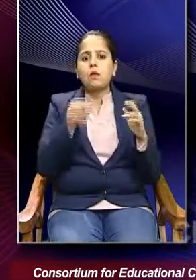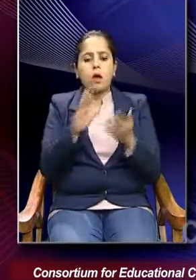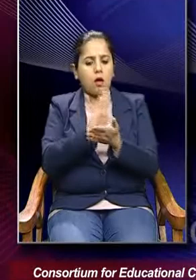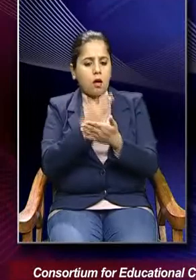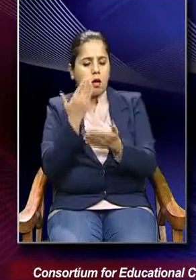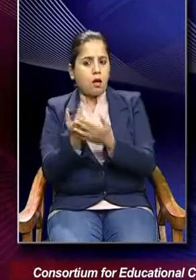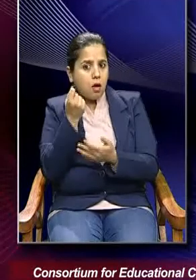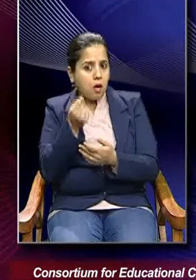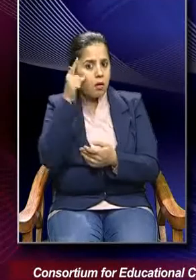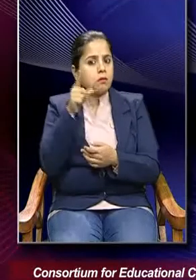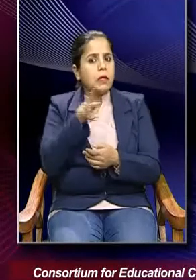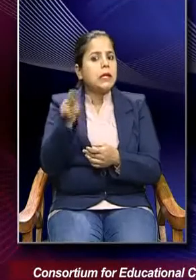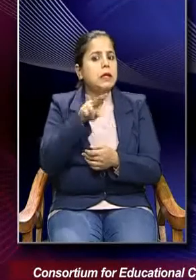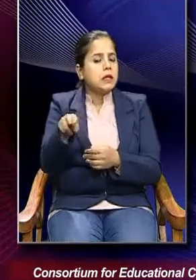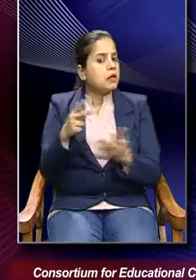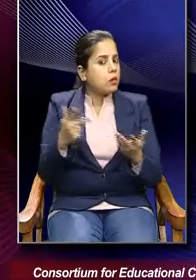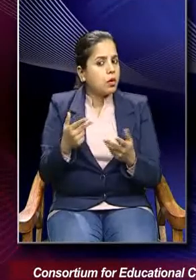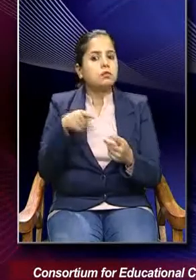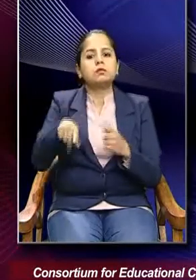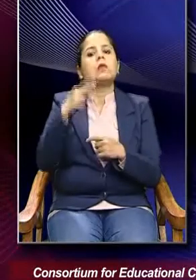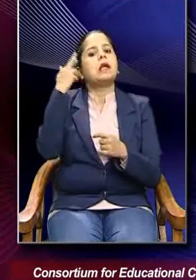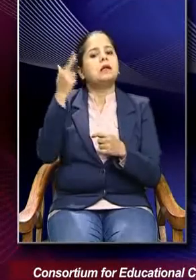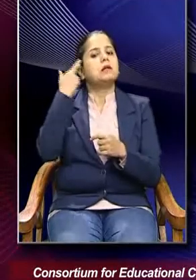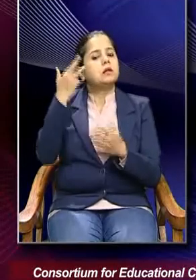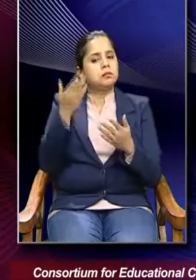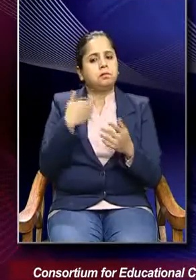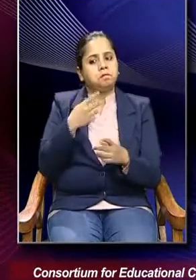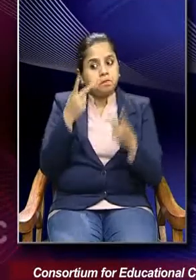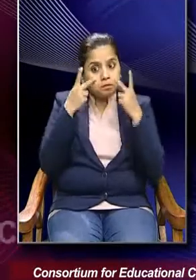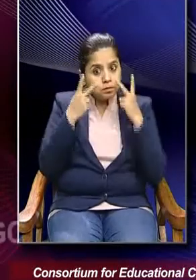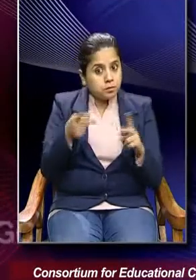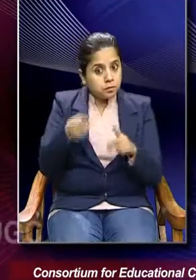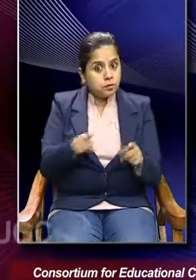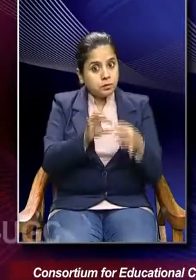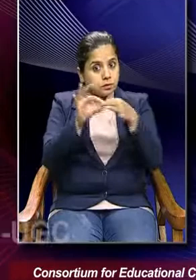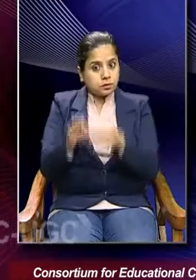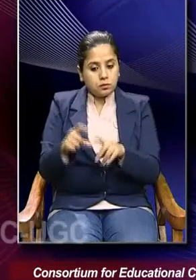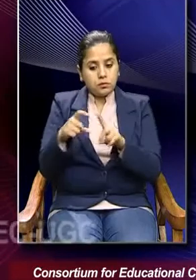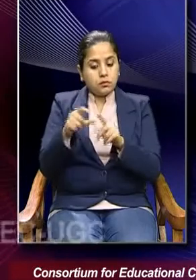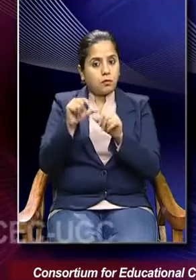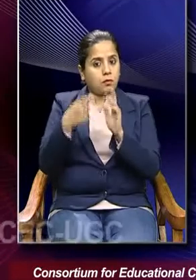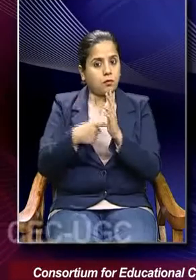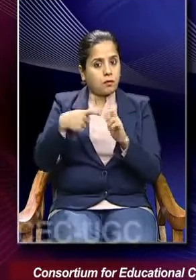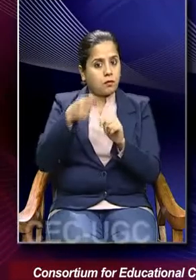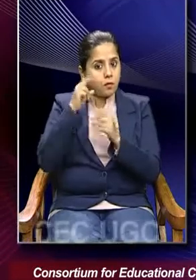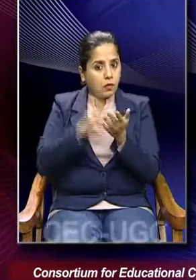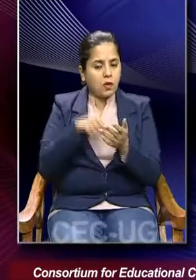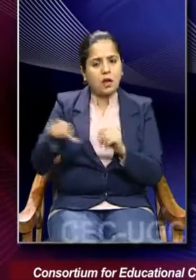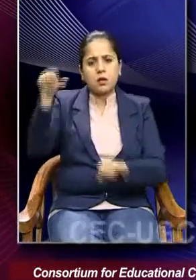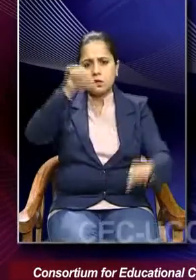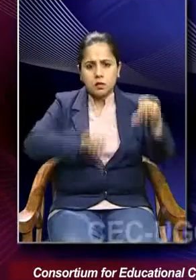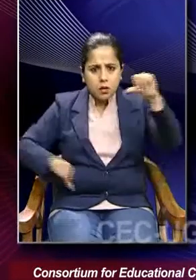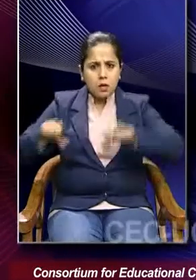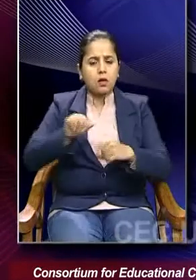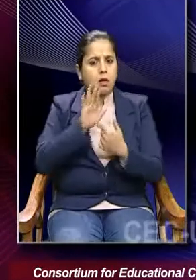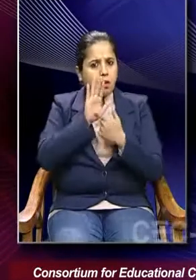interpretative meaning. And therefore, when we look into Durkheim defining science, the sociology,